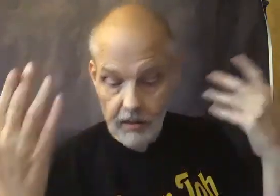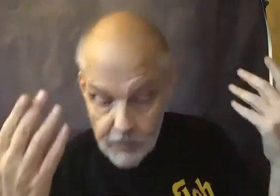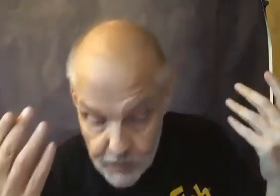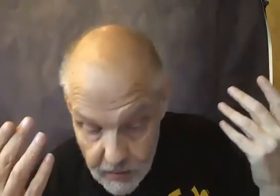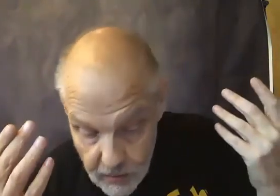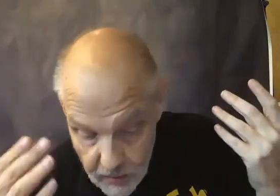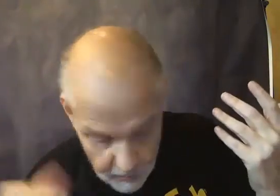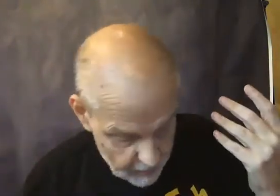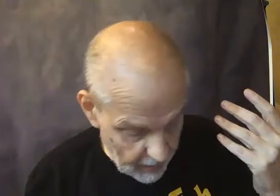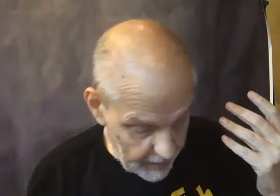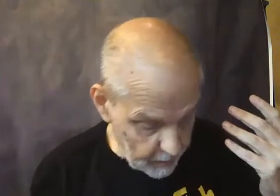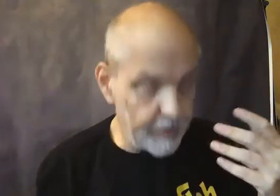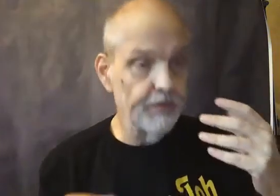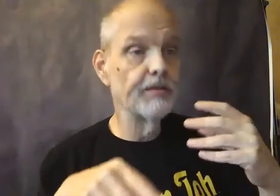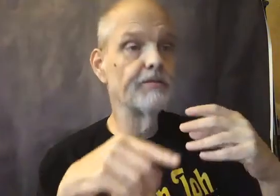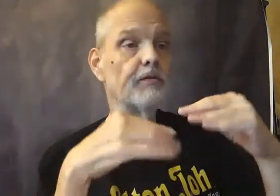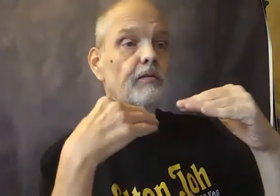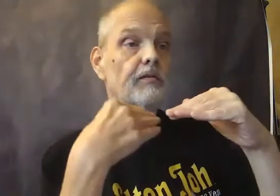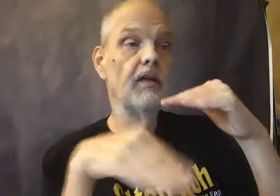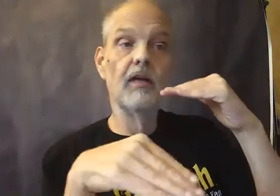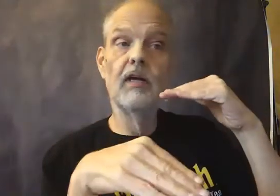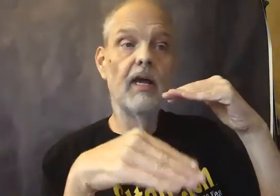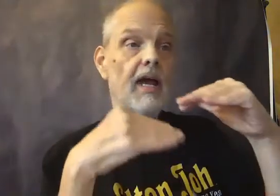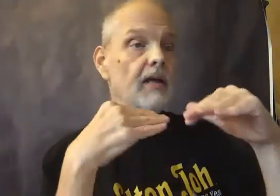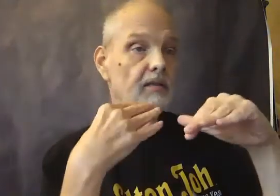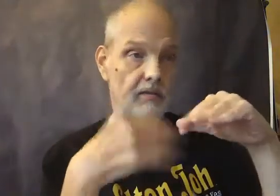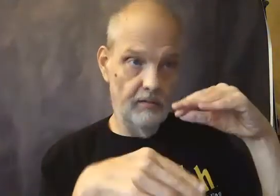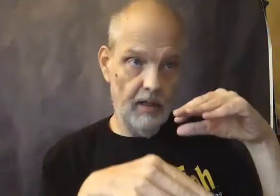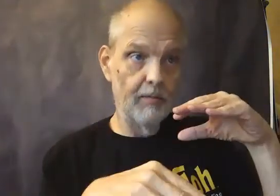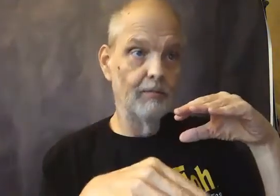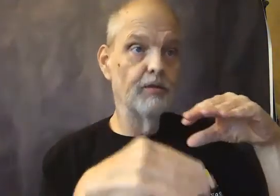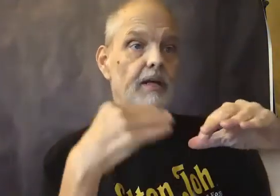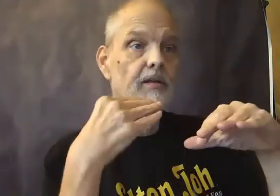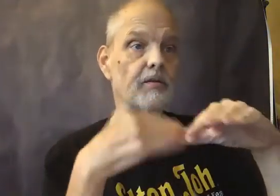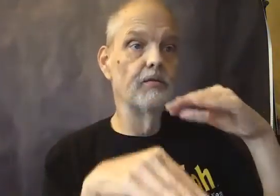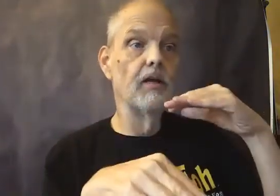He's using, the guy in the book is using his full hand. A lot of people do that too.